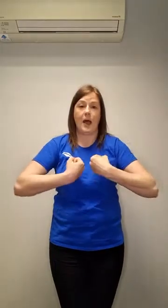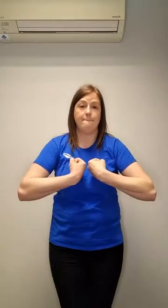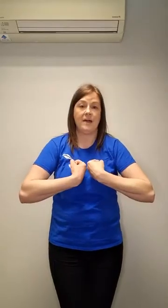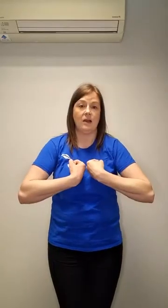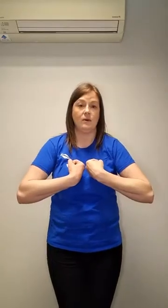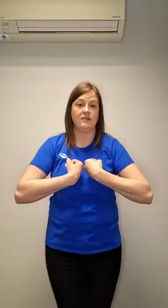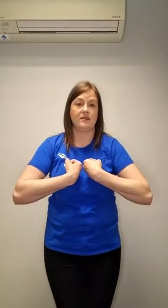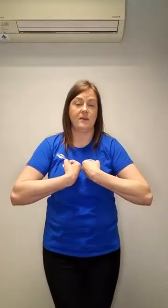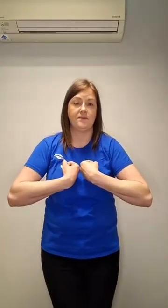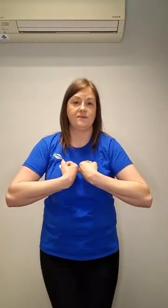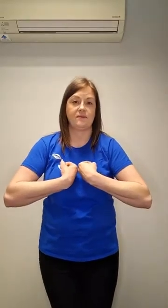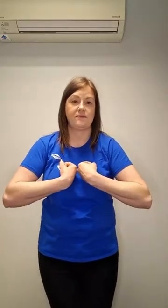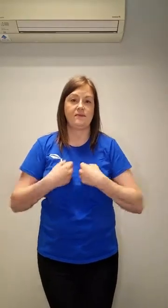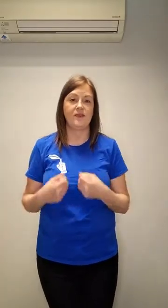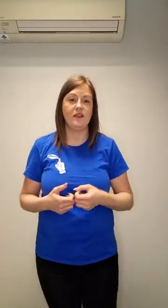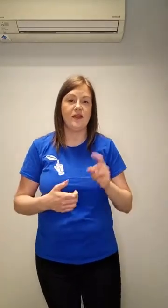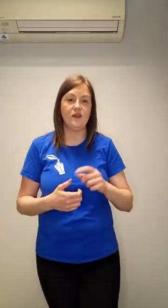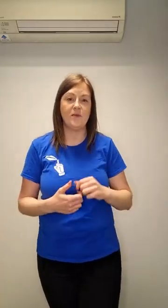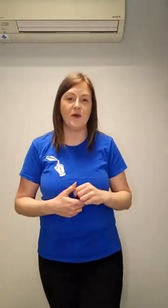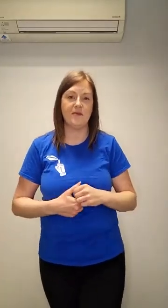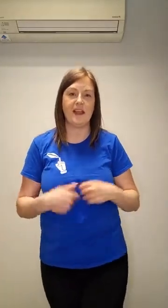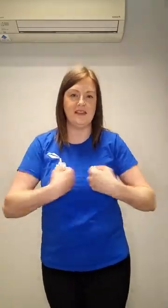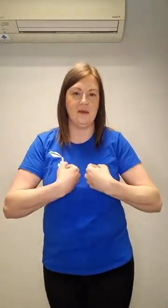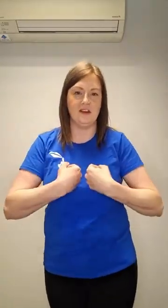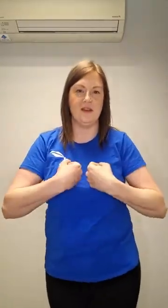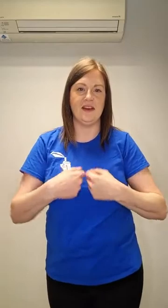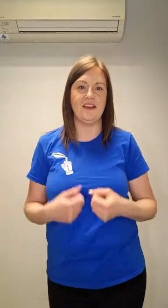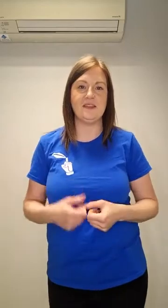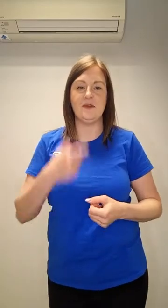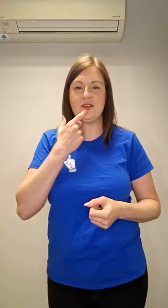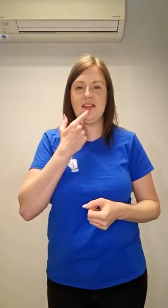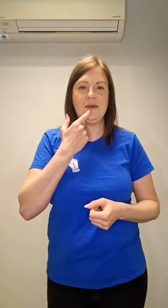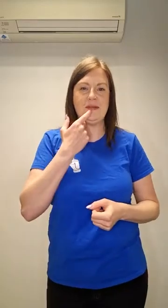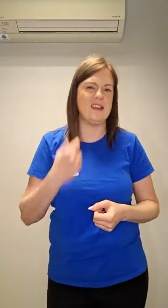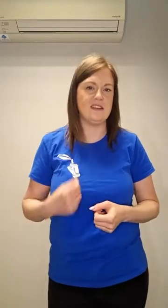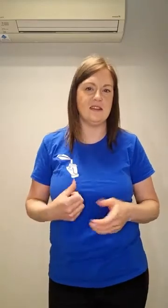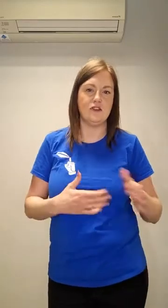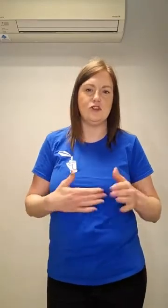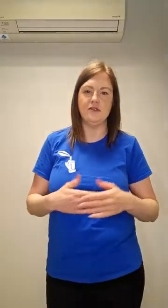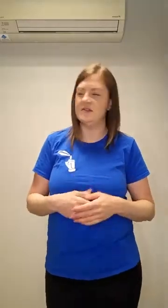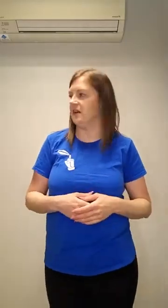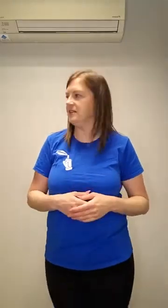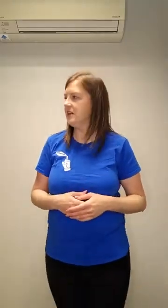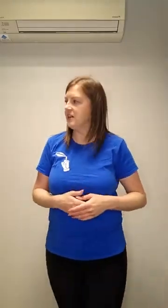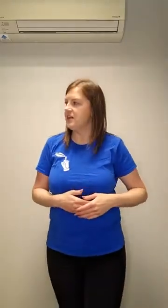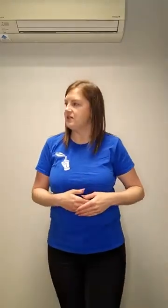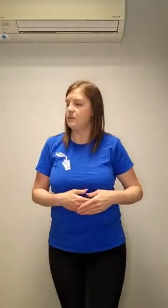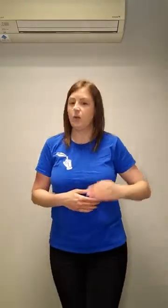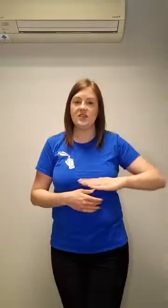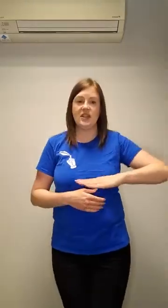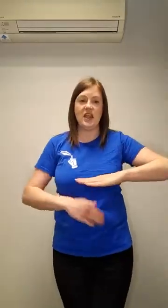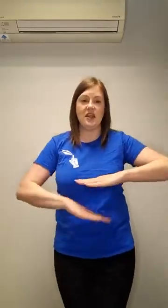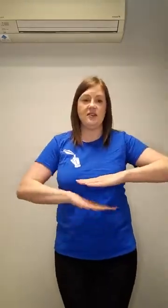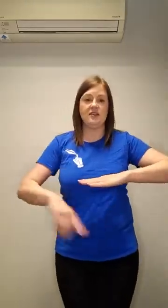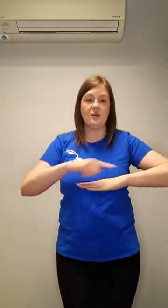and backwards. They look more complicated when I do it like this, but you'll see once we get to do some signs. So pointing in, so